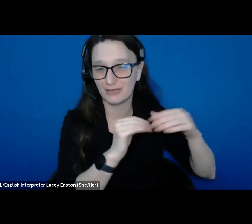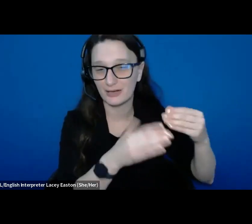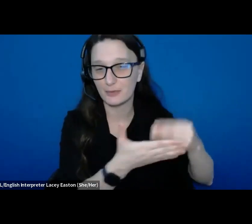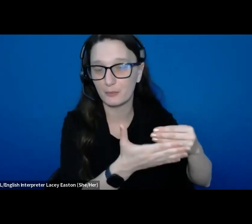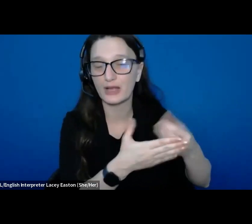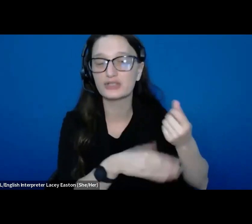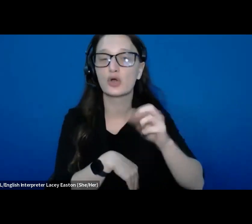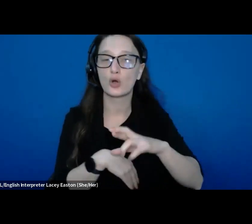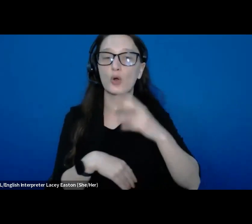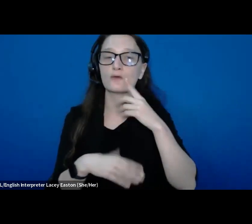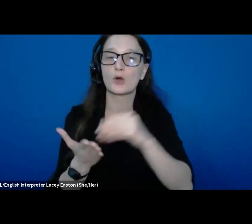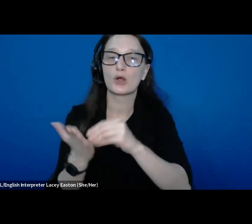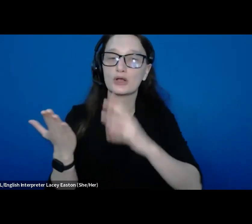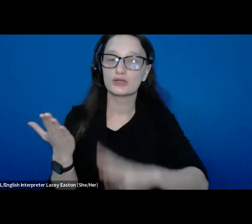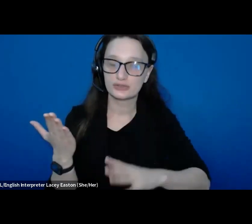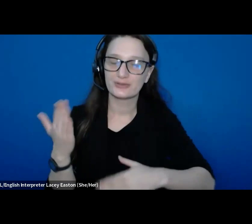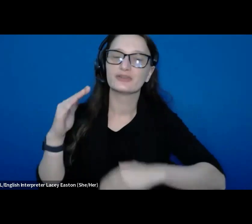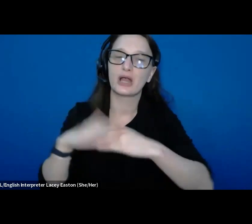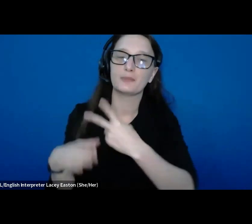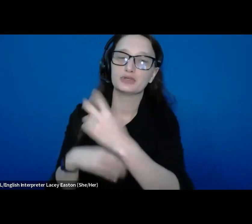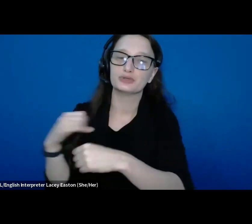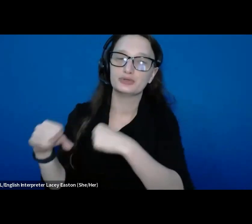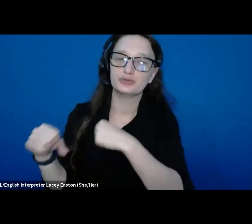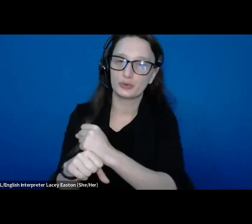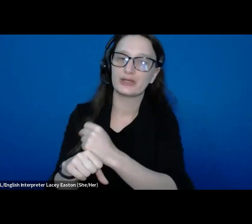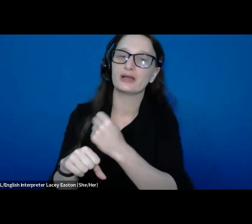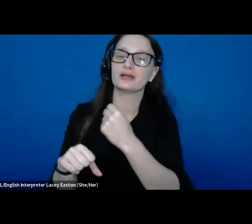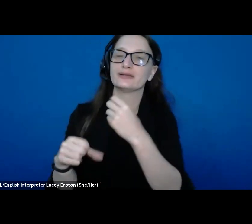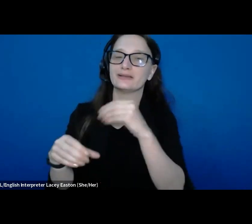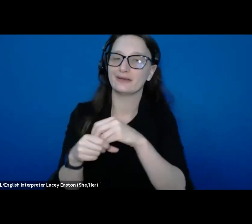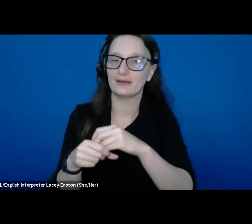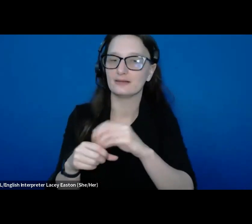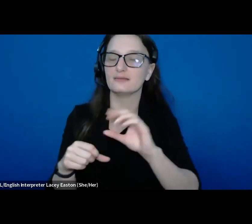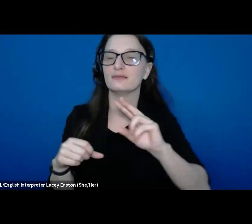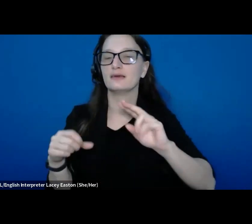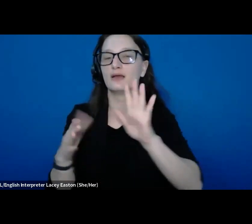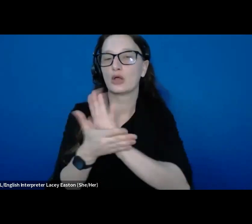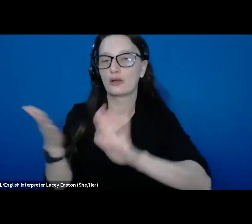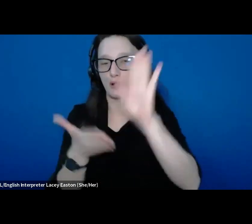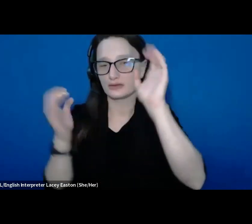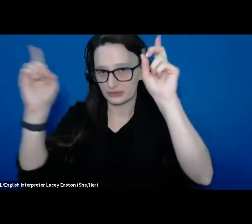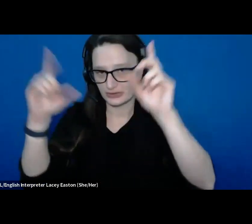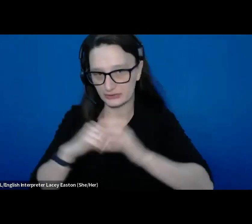exiting secondary education. That is who this service code is designed to support.